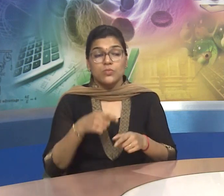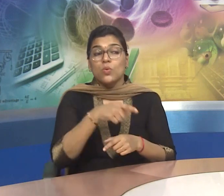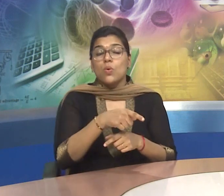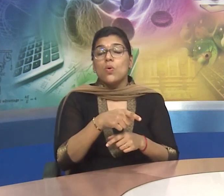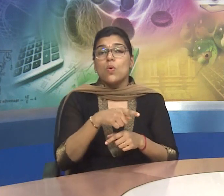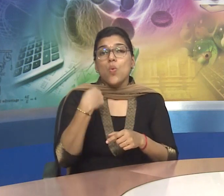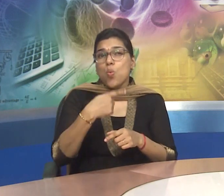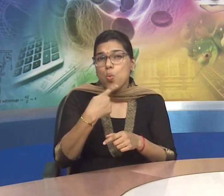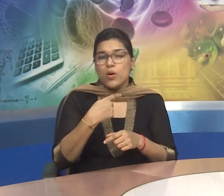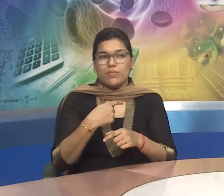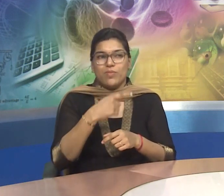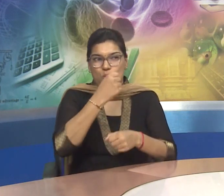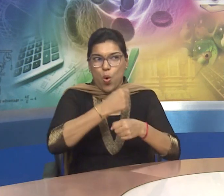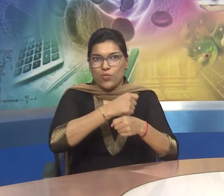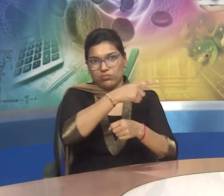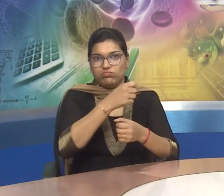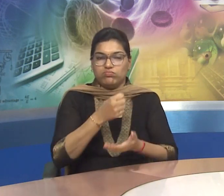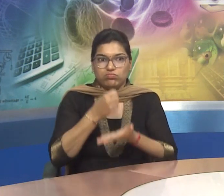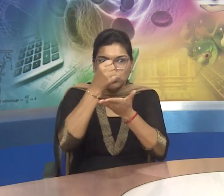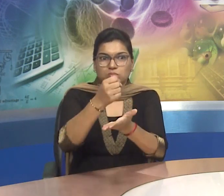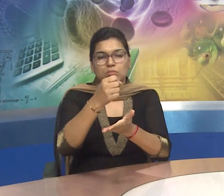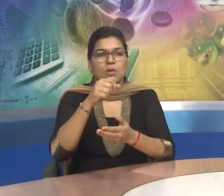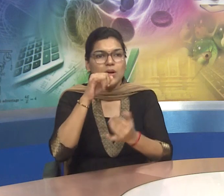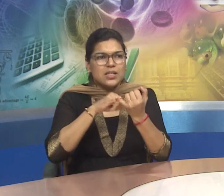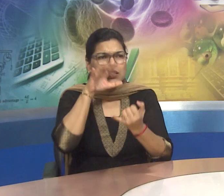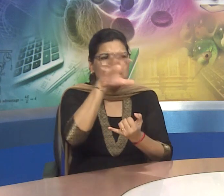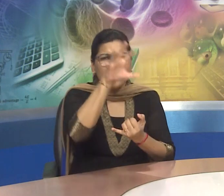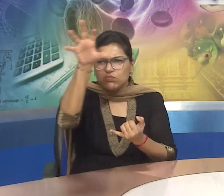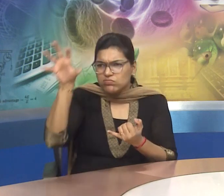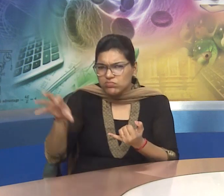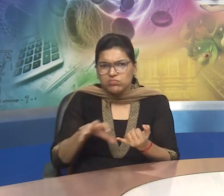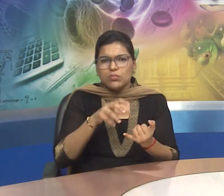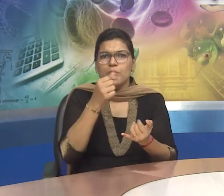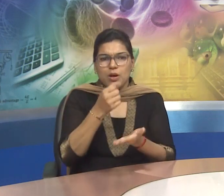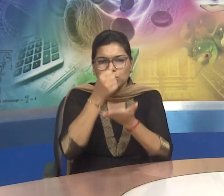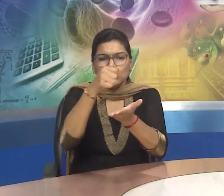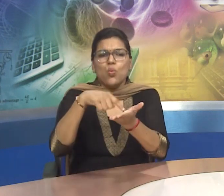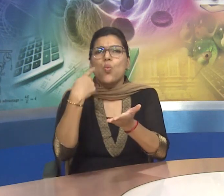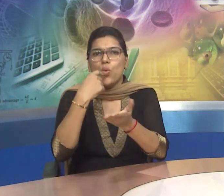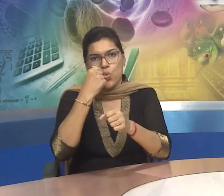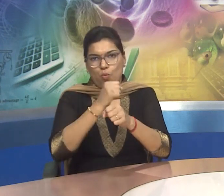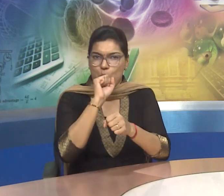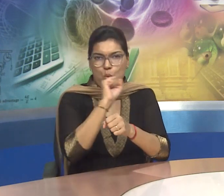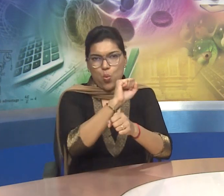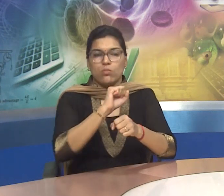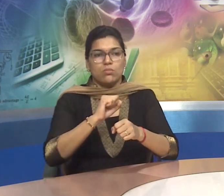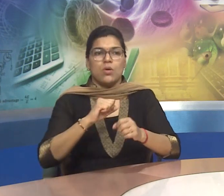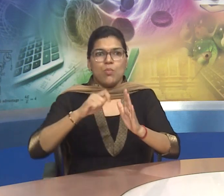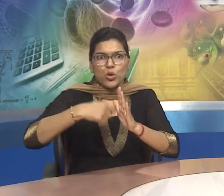have equal rights and no one can discriminate them to not to come here, not to use these things,